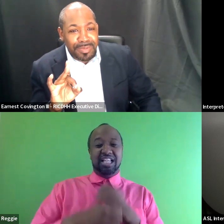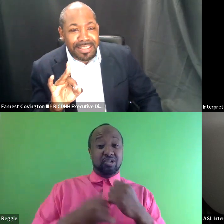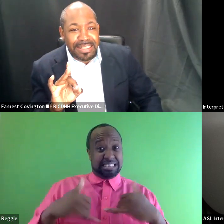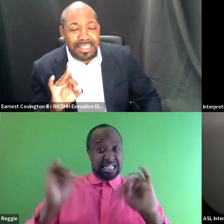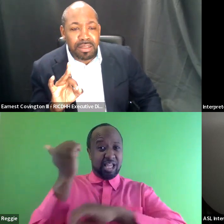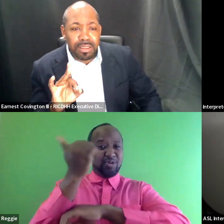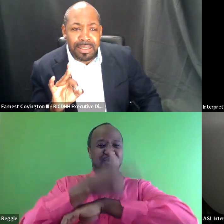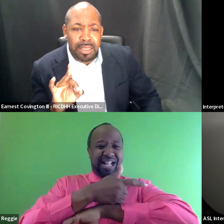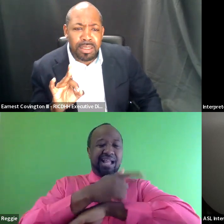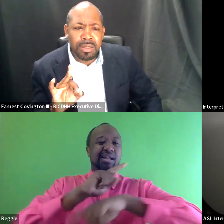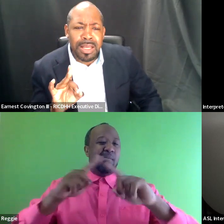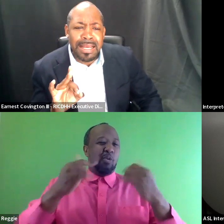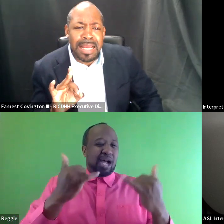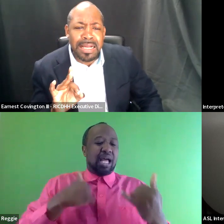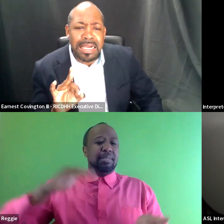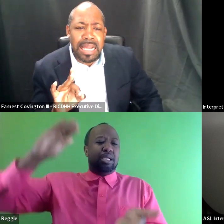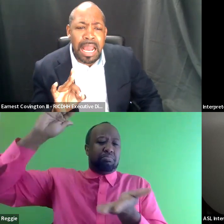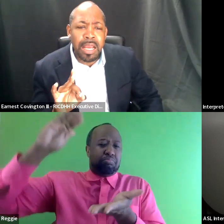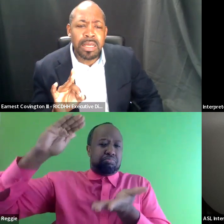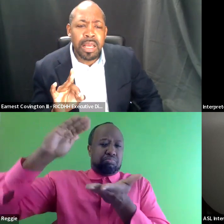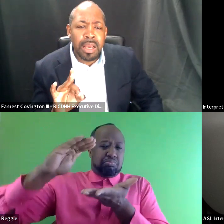It was really hard to process.